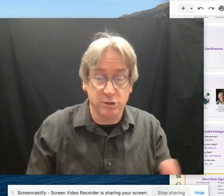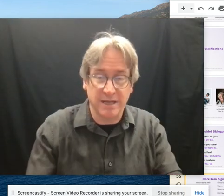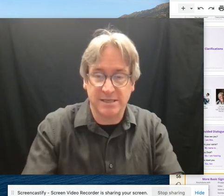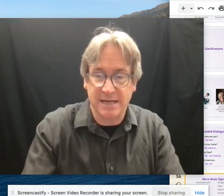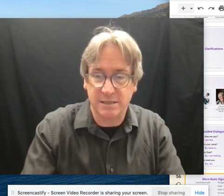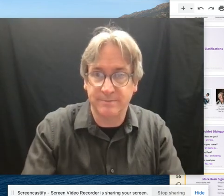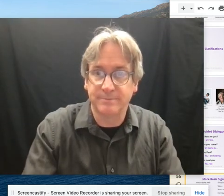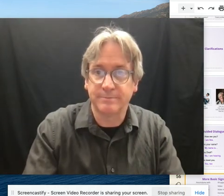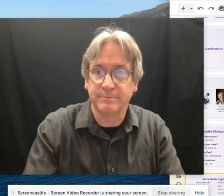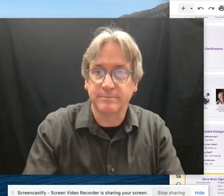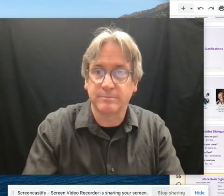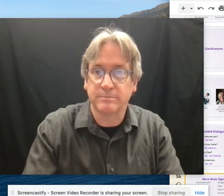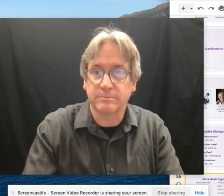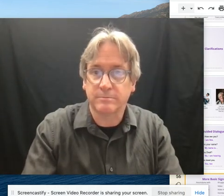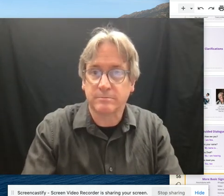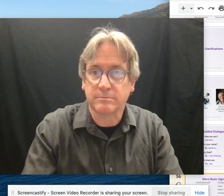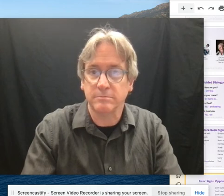So that's test.